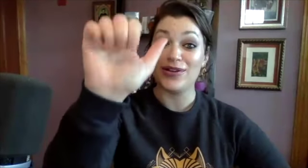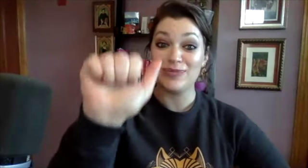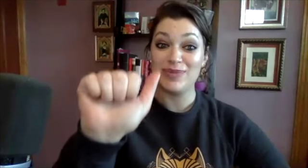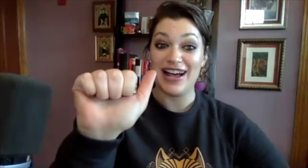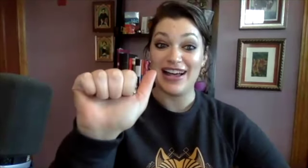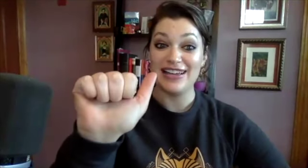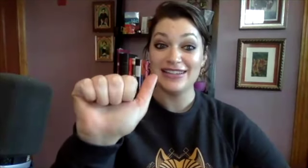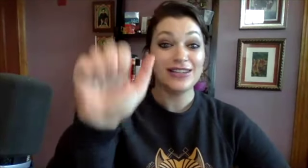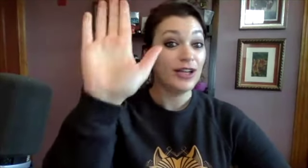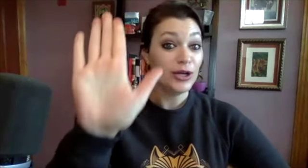Goodbye.